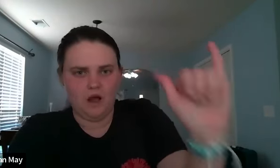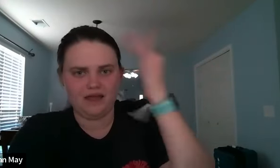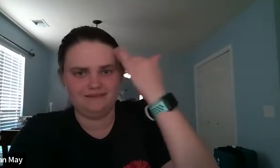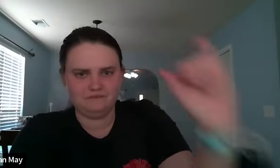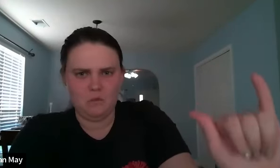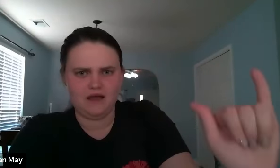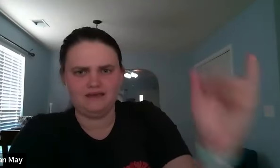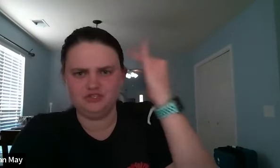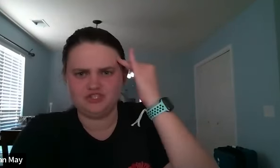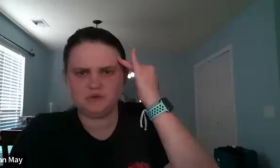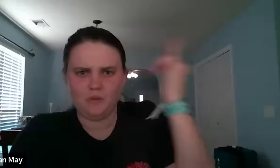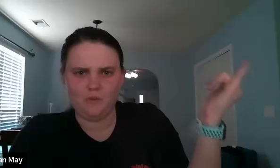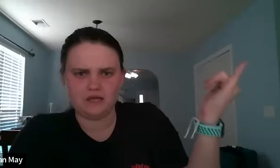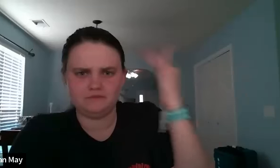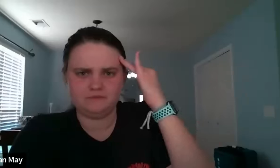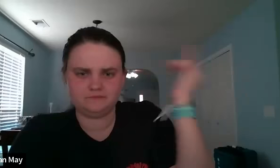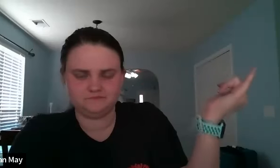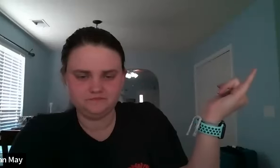why. You're just doing why.